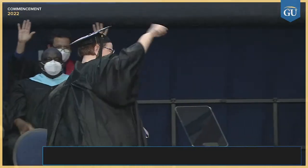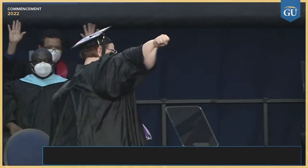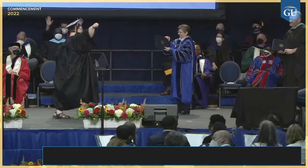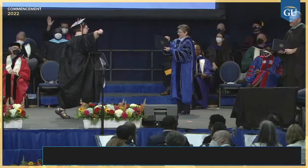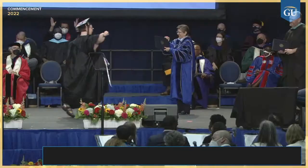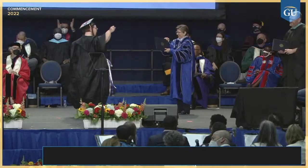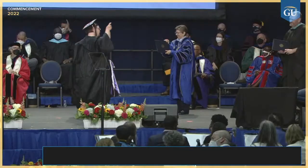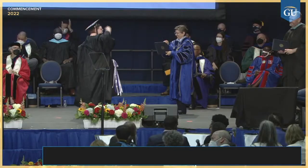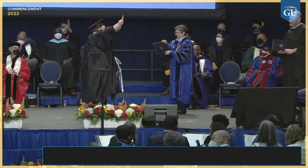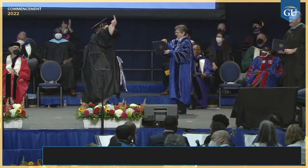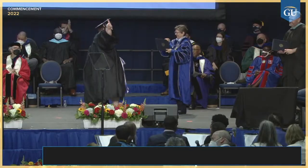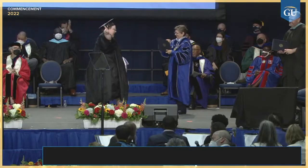Not bachelors.